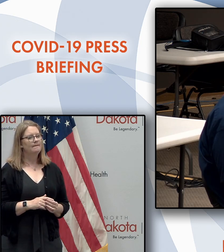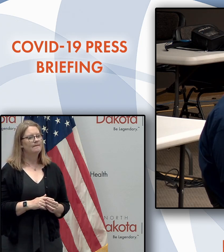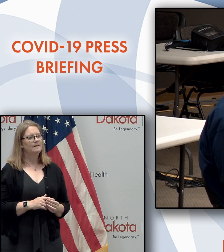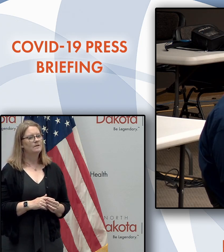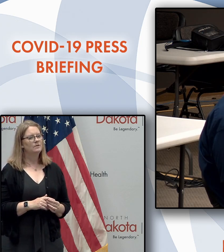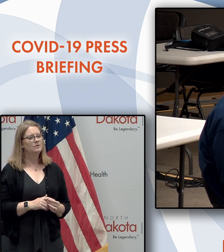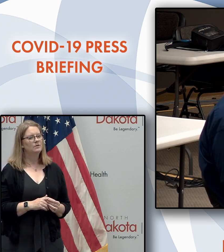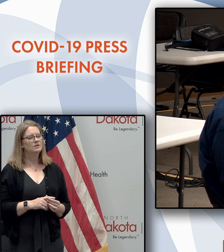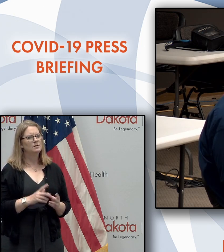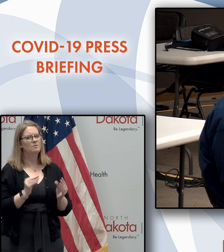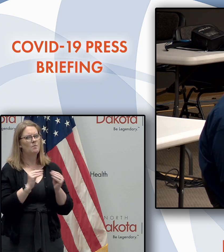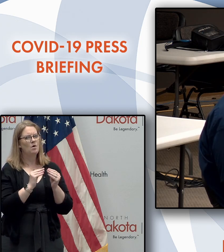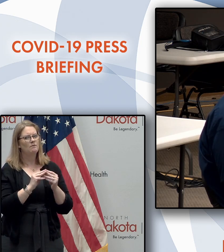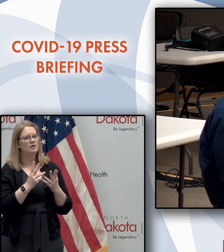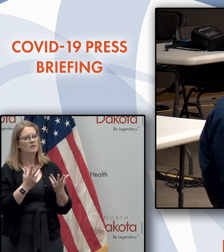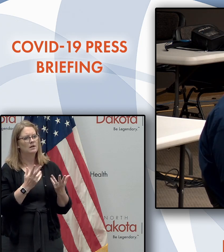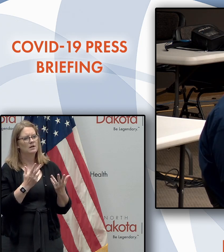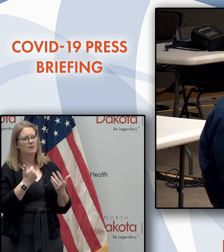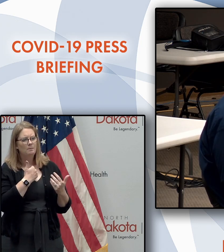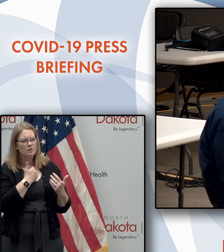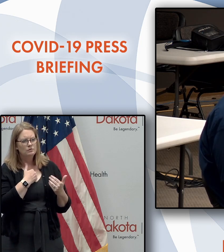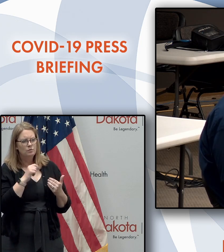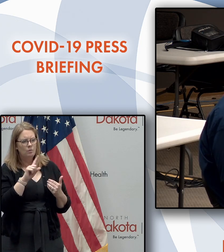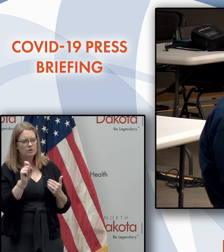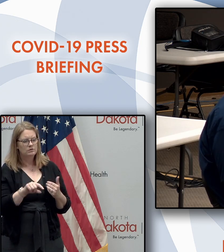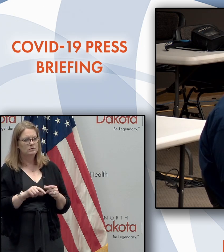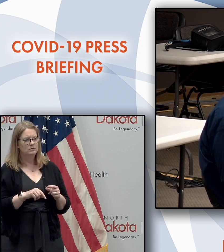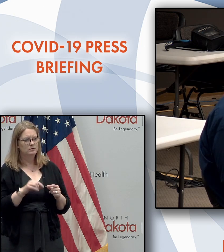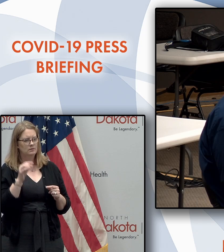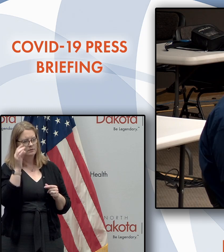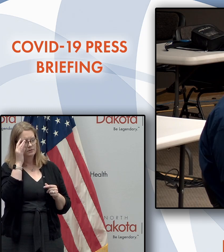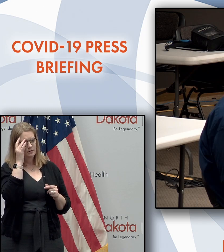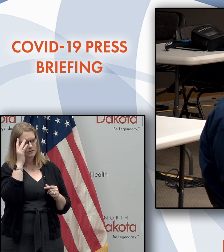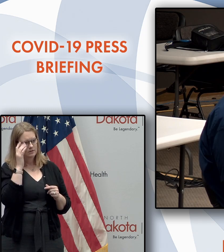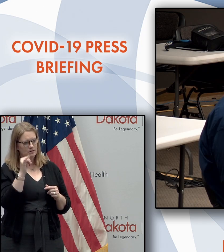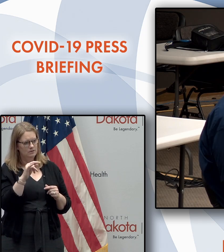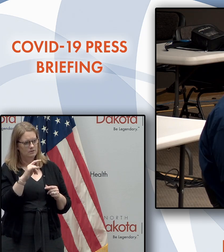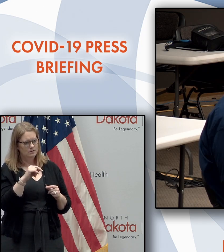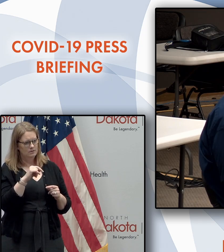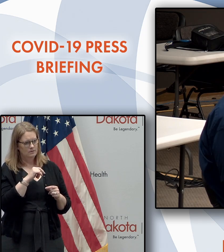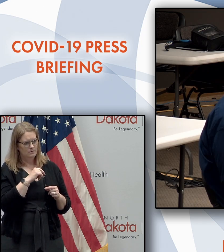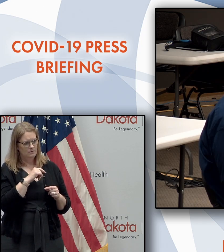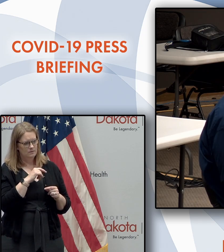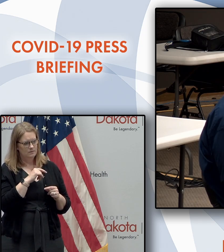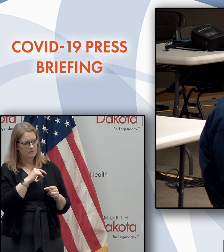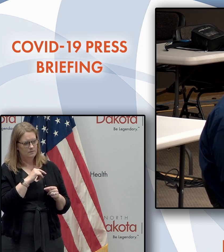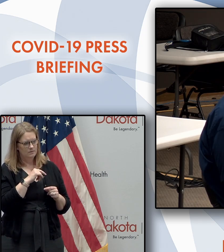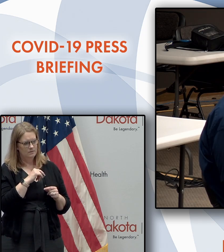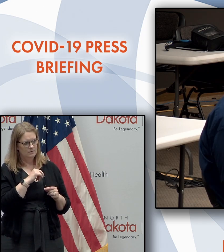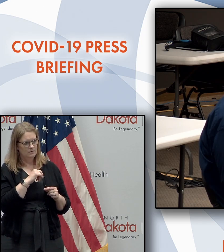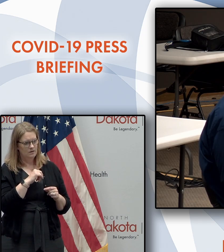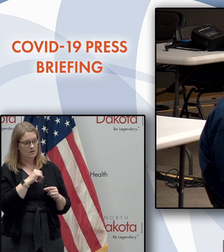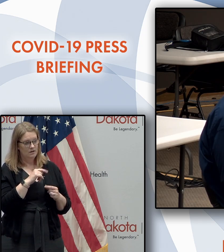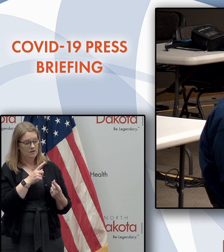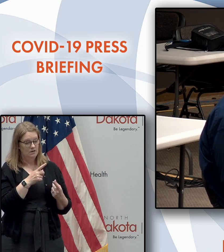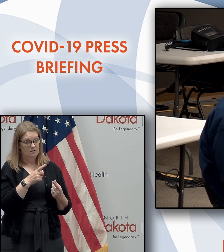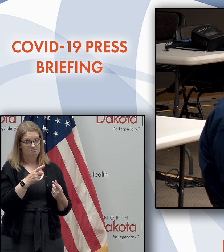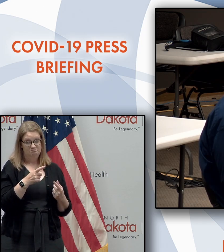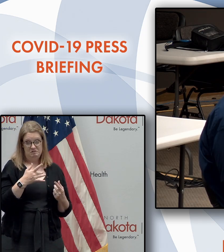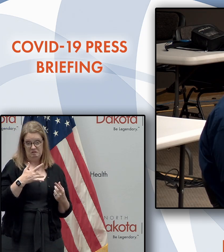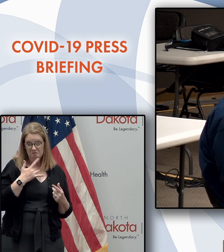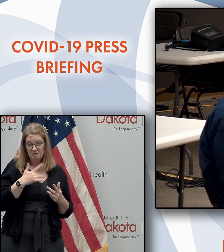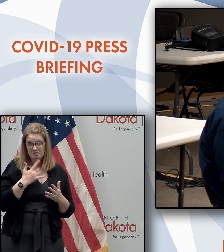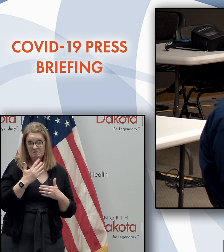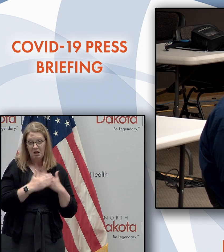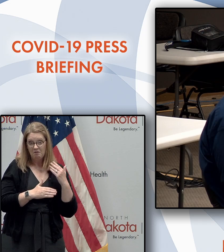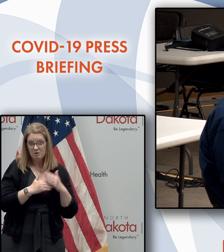personal question to you. How do you feel about opening the schools with reports like this? Do you feel